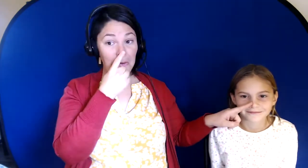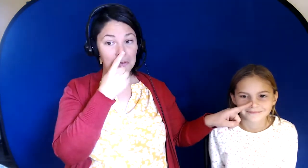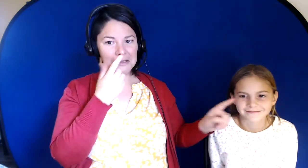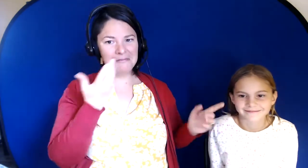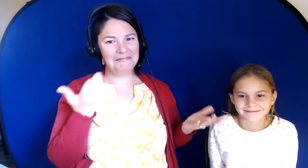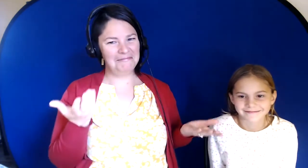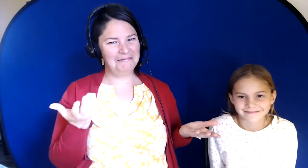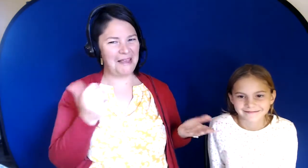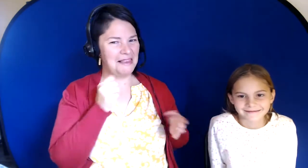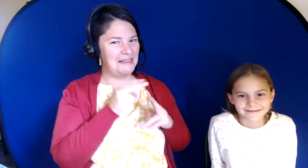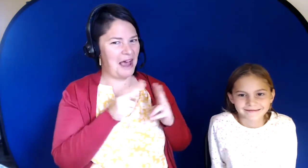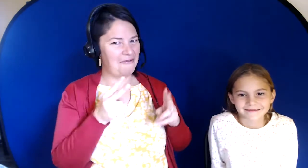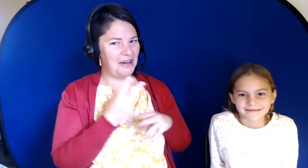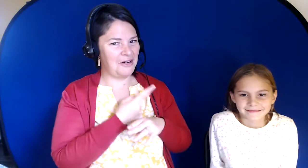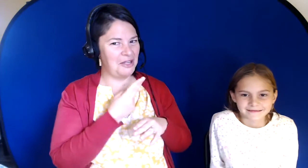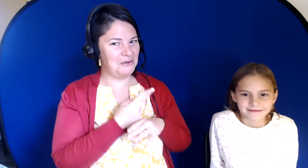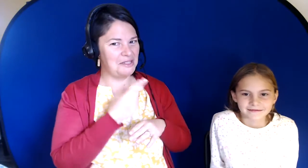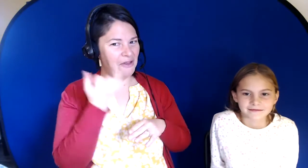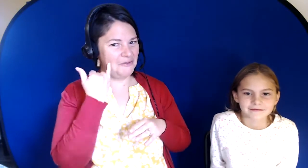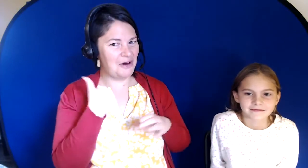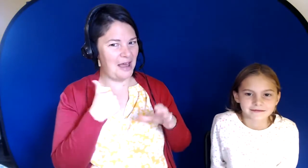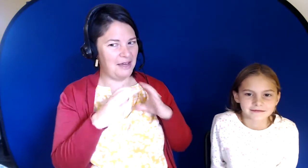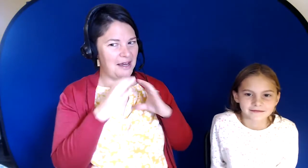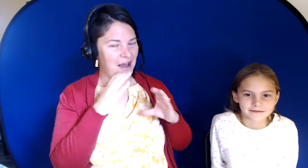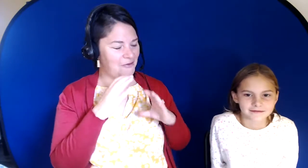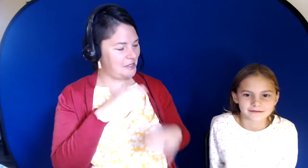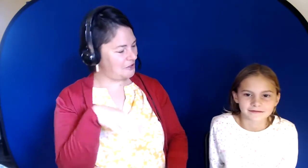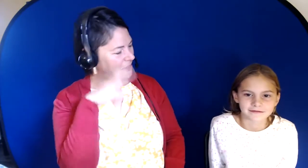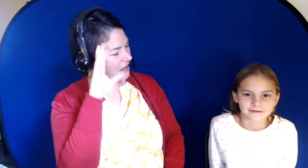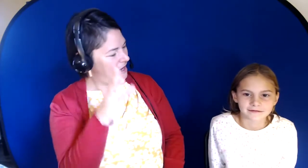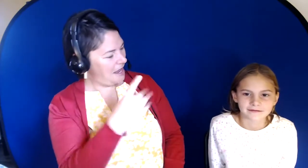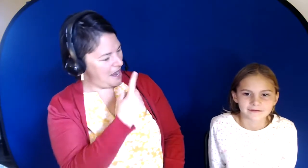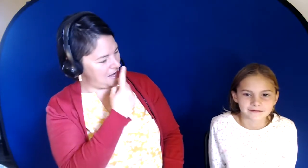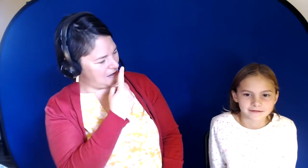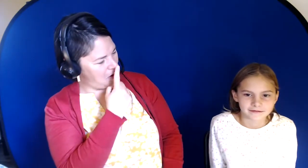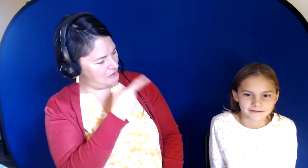nose. Not very useful if you're having a conversation. Hey, nose,